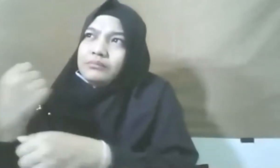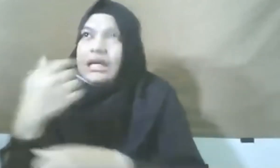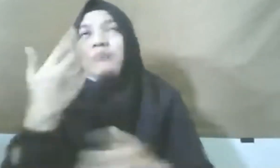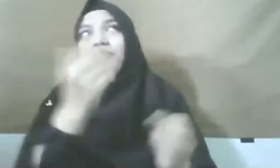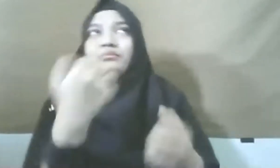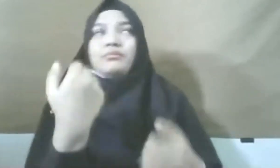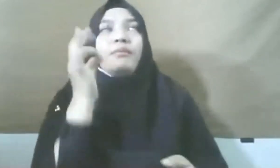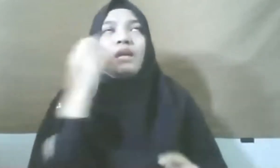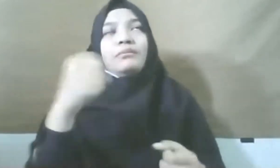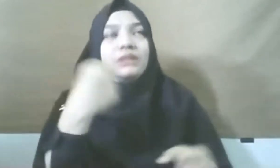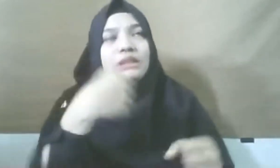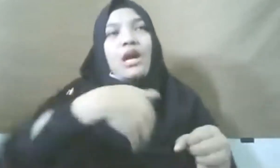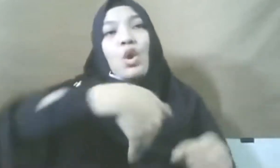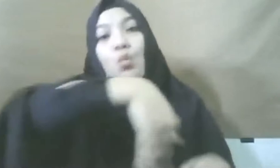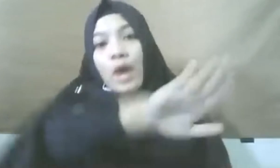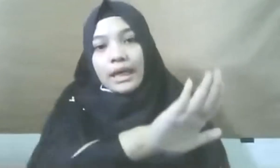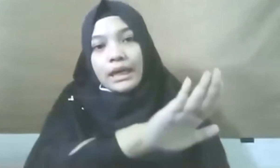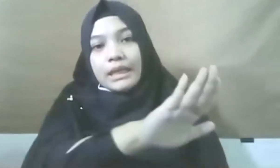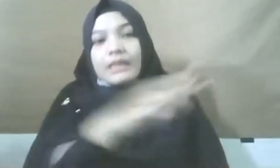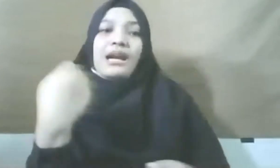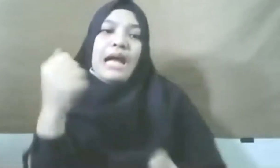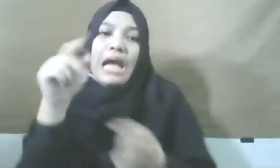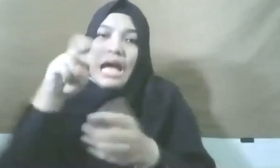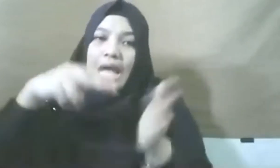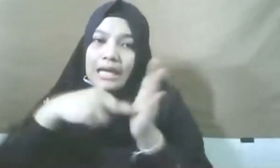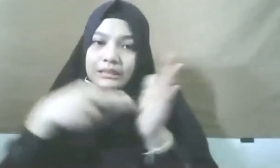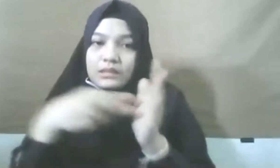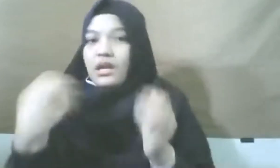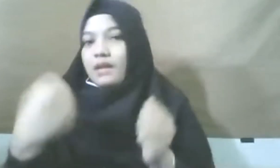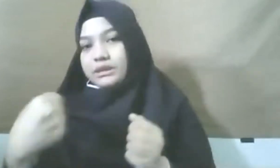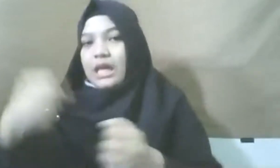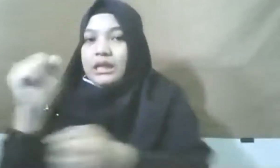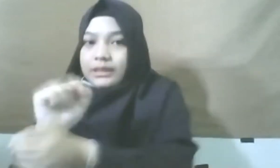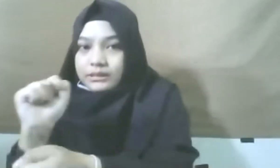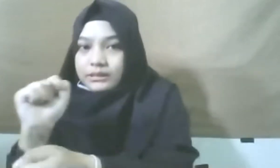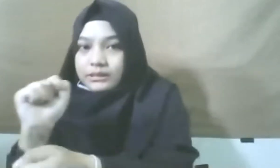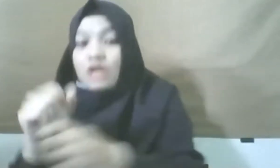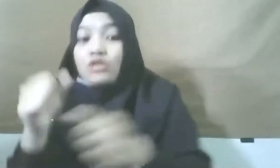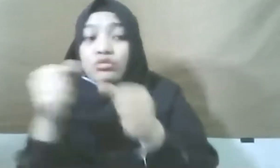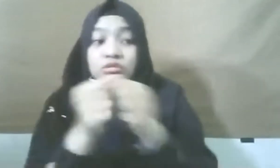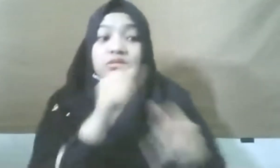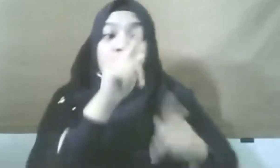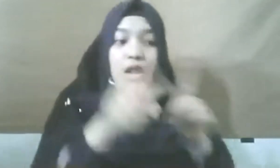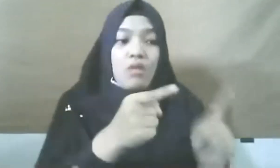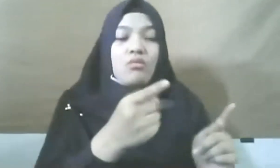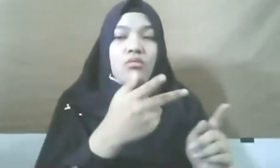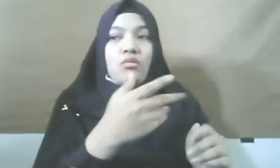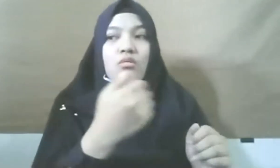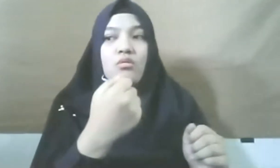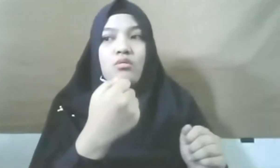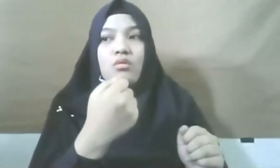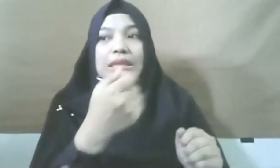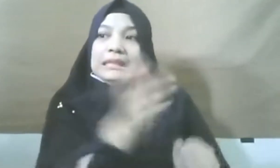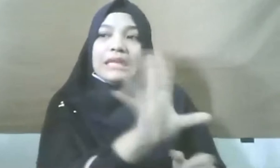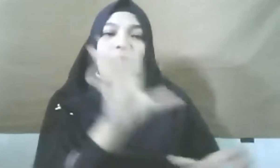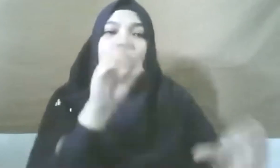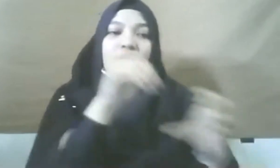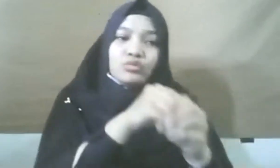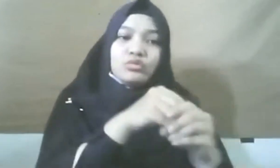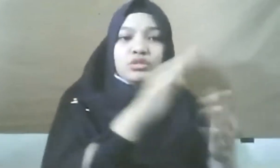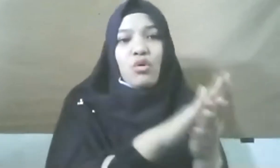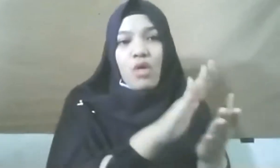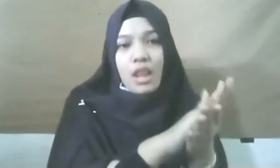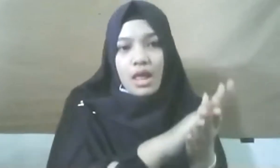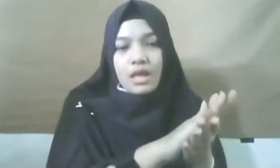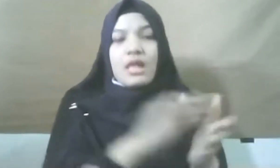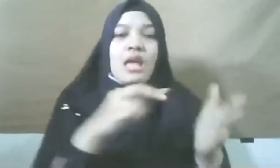thing with COVID-19, with everyone is moving online, so the questions that, you know, this has been